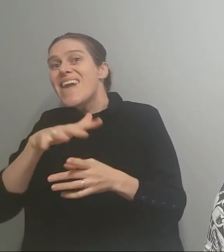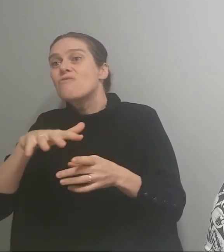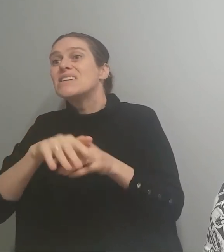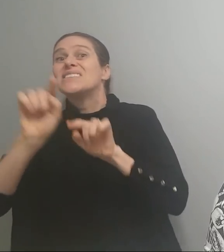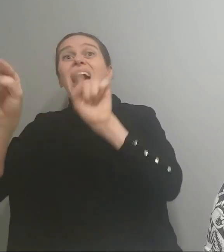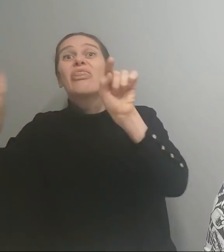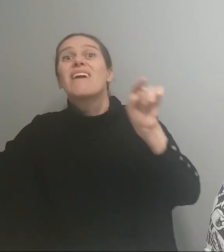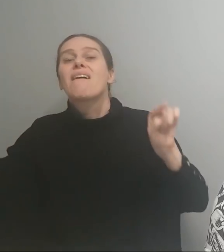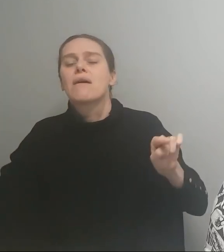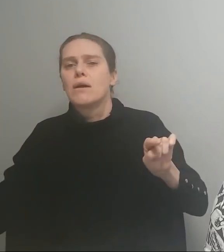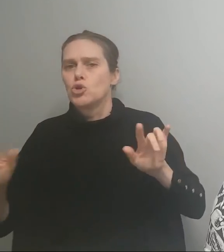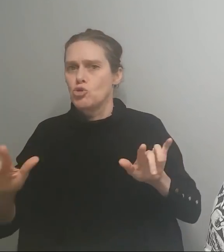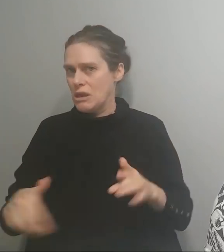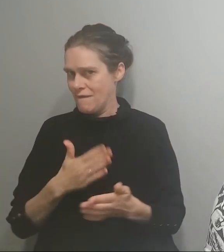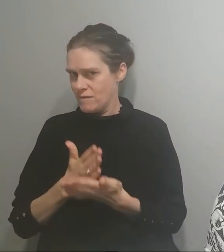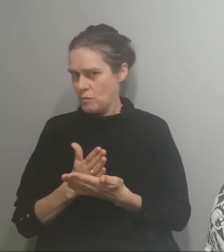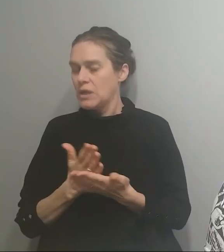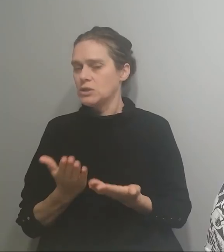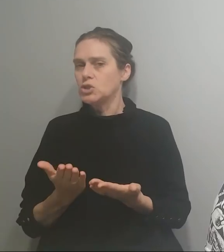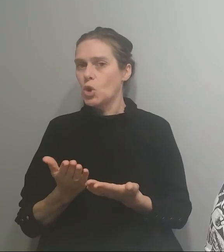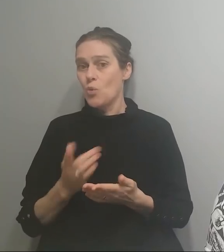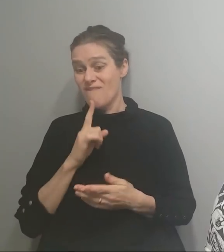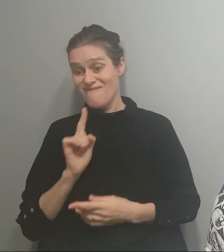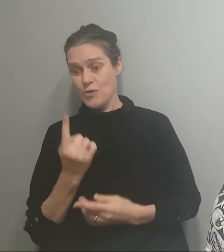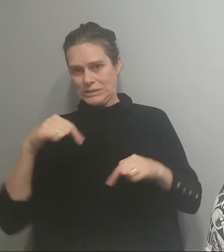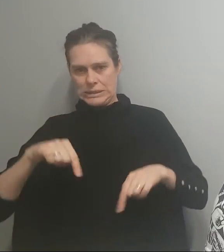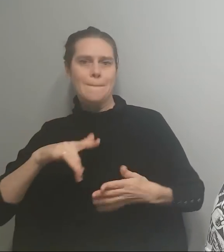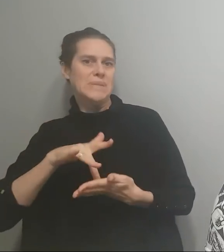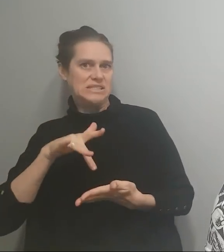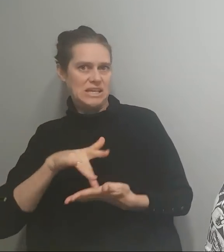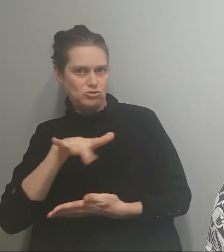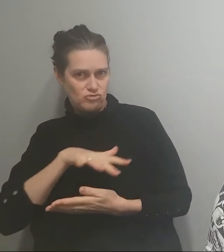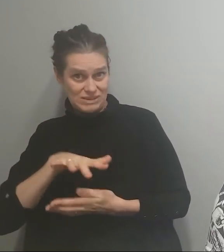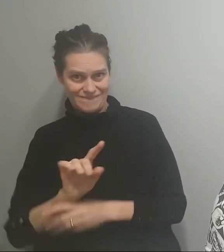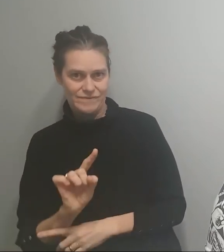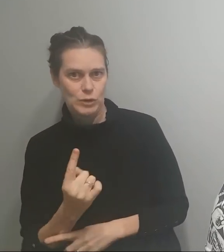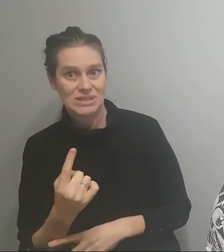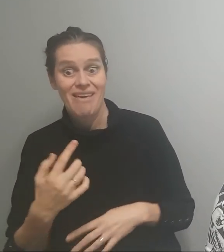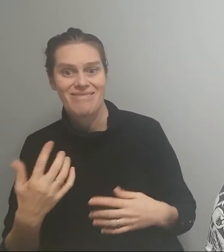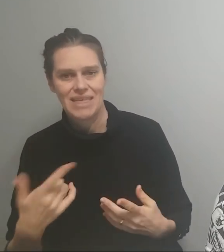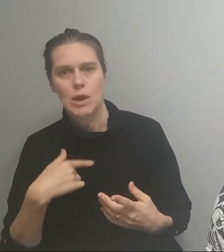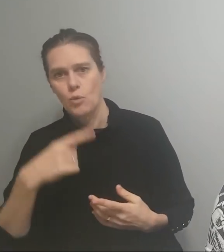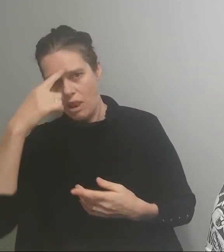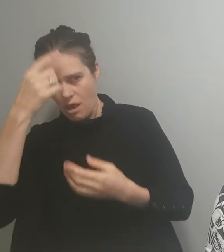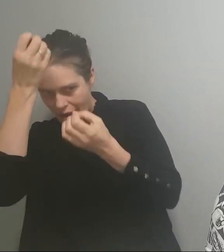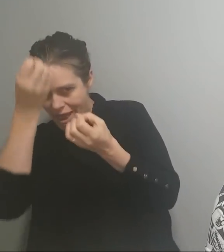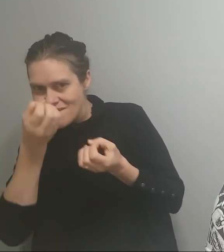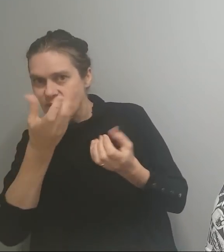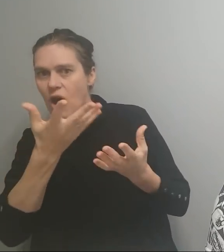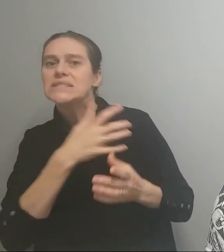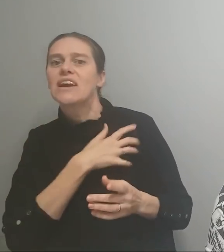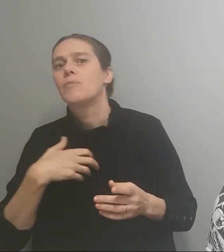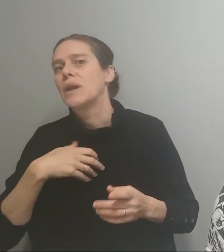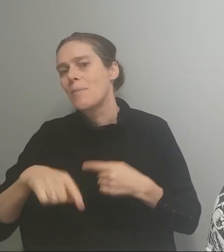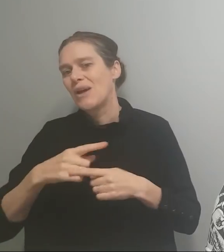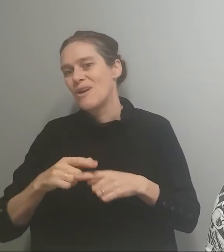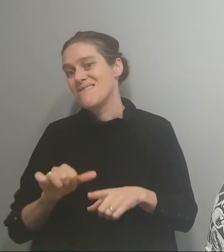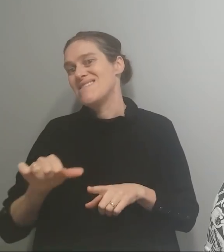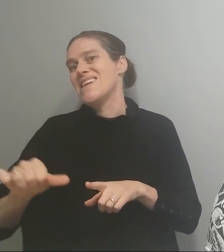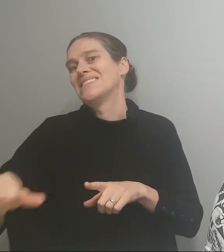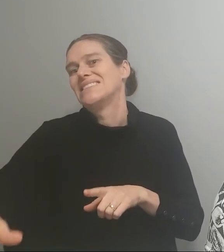do know is that we'll be providing advice to ministers about the next steps beyond Mid-Central region in late